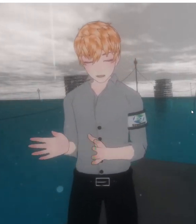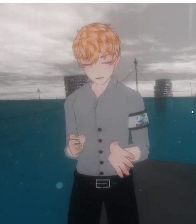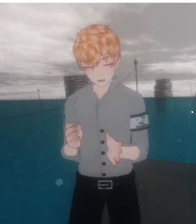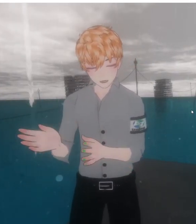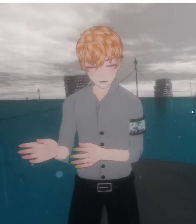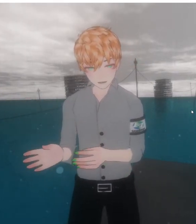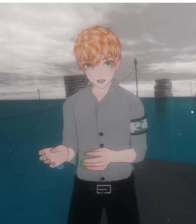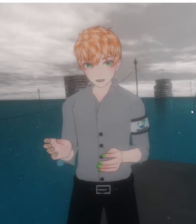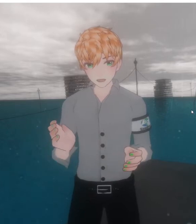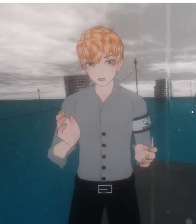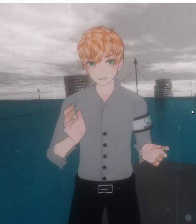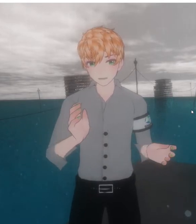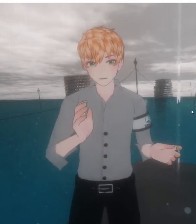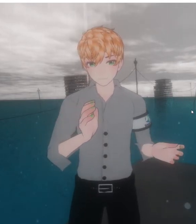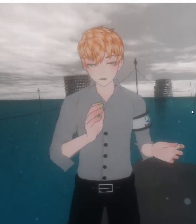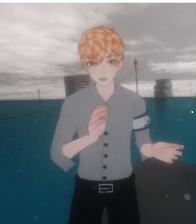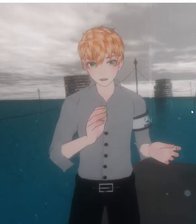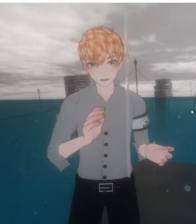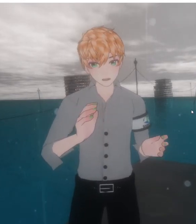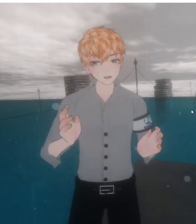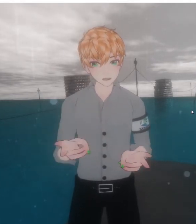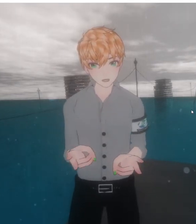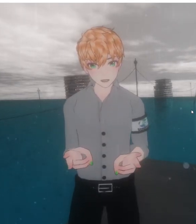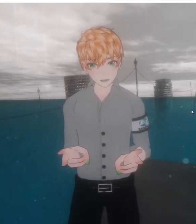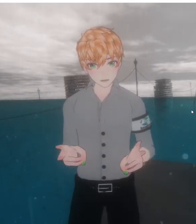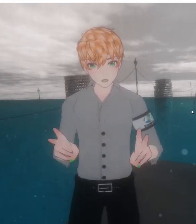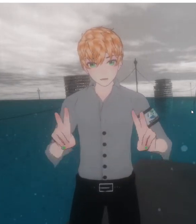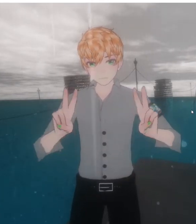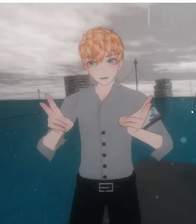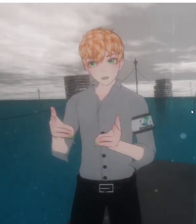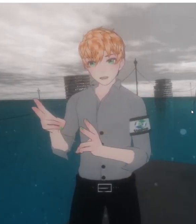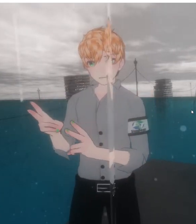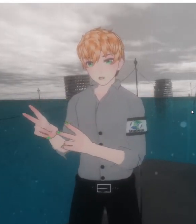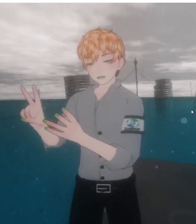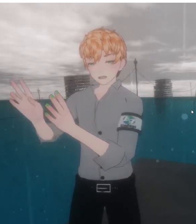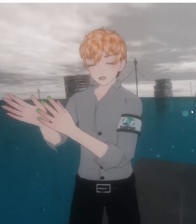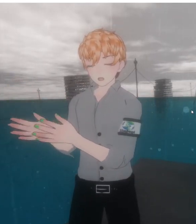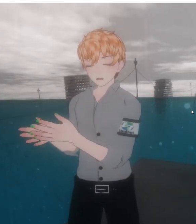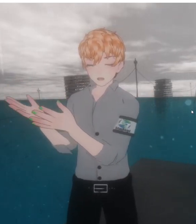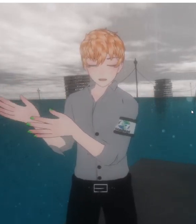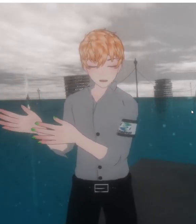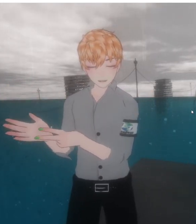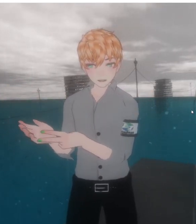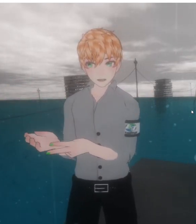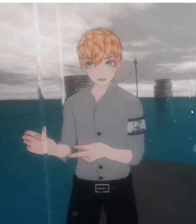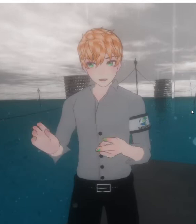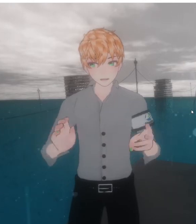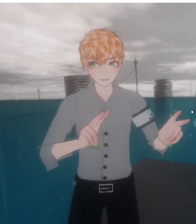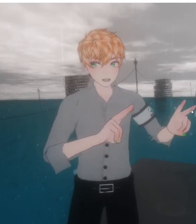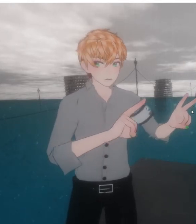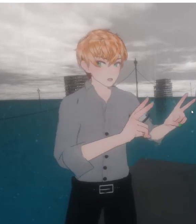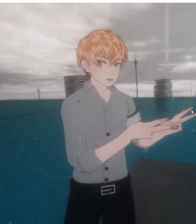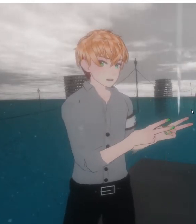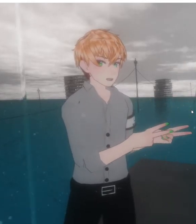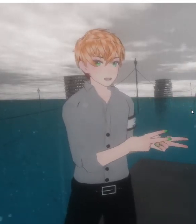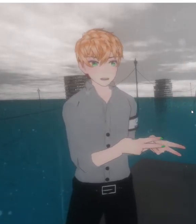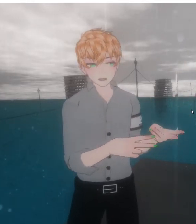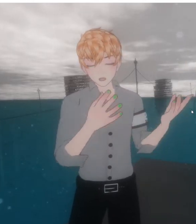directly signed English when they are quoting someone, when they're like quoting, oh, the president said this, or the head of